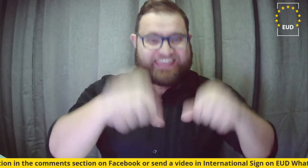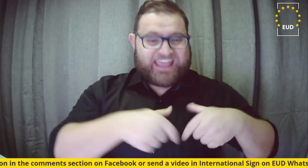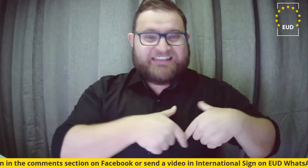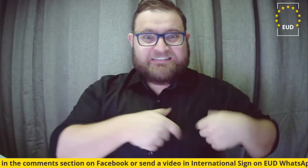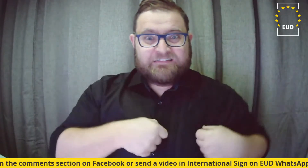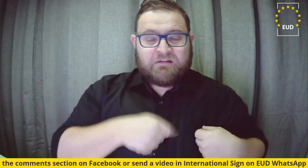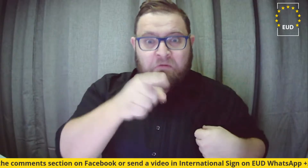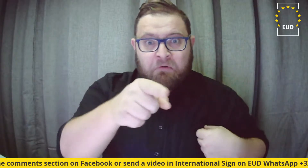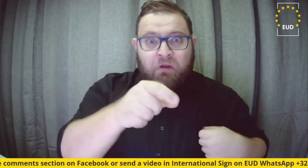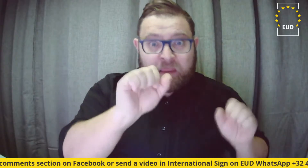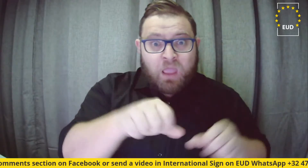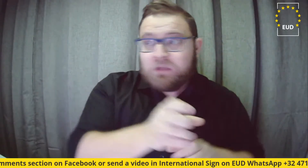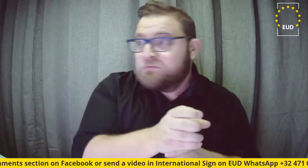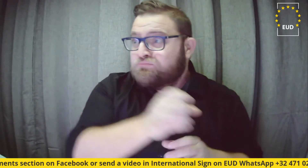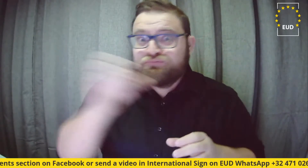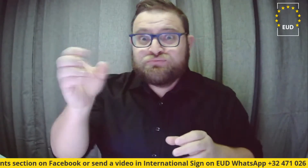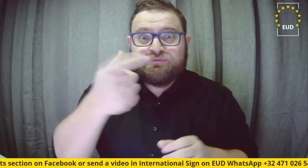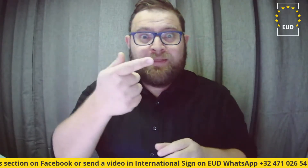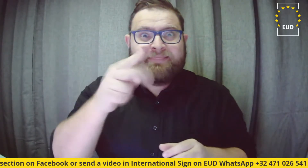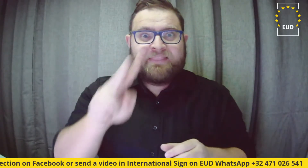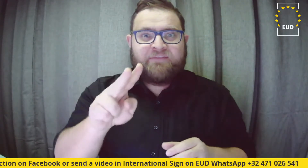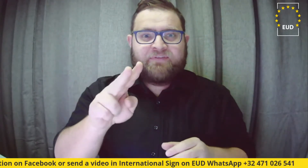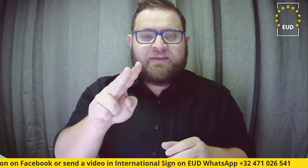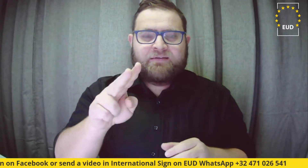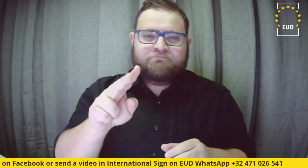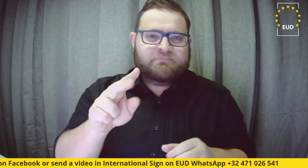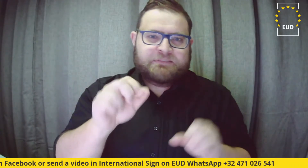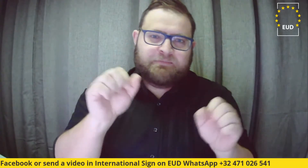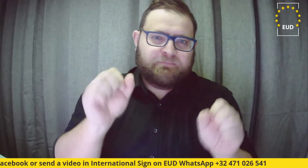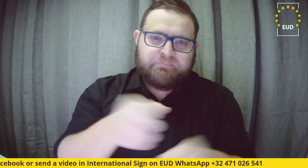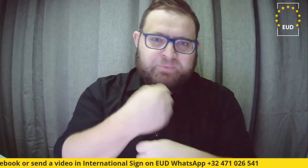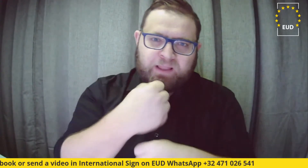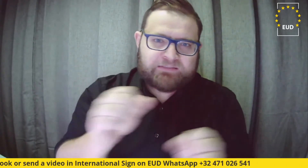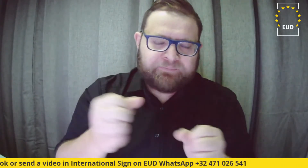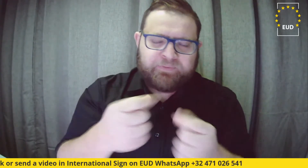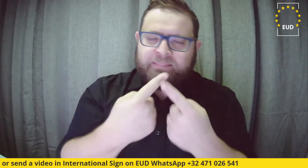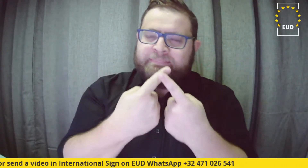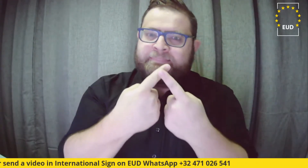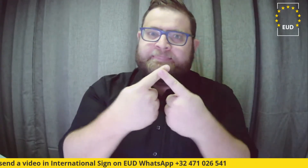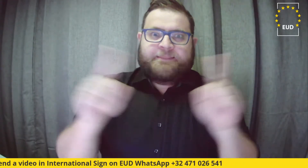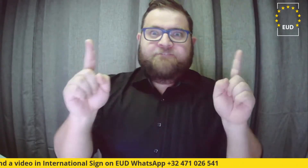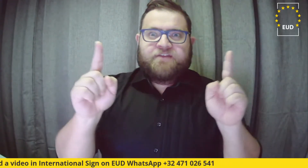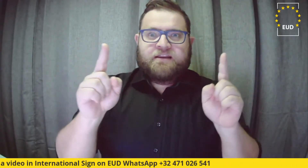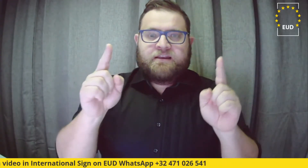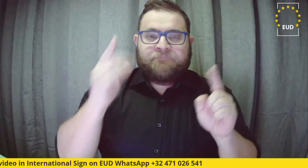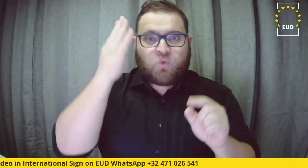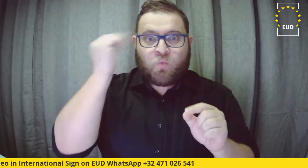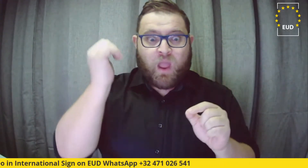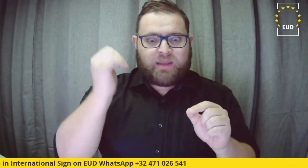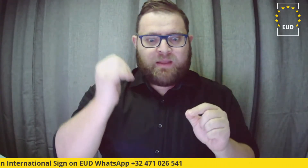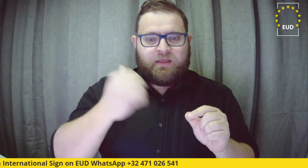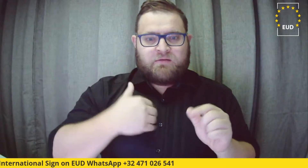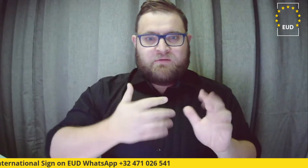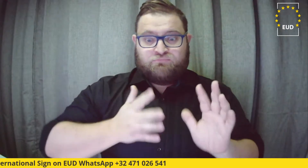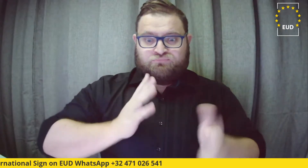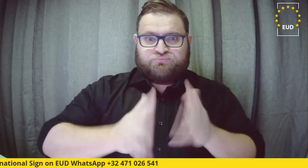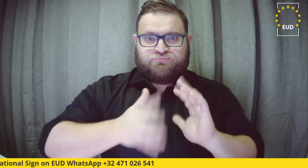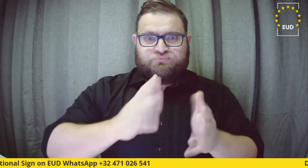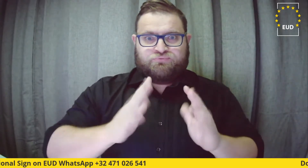Once an interpreter is certified, does that mean that that interpreter is able to work on TV immediately? My